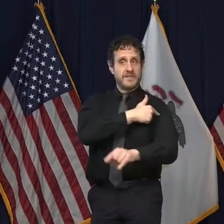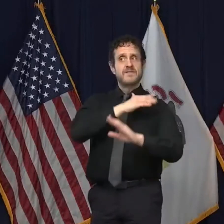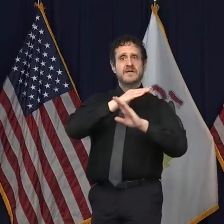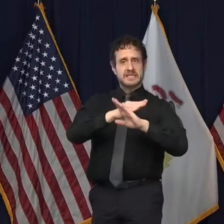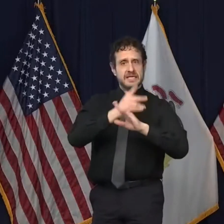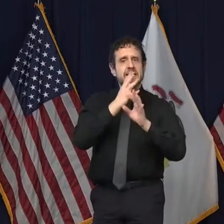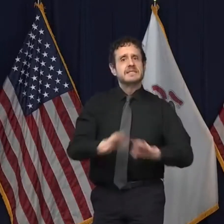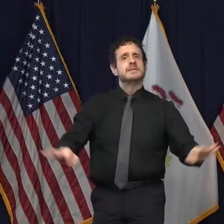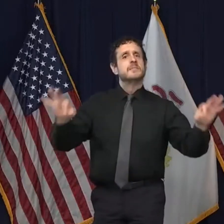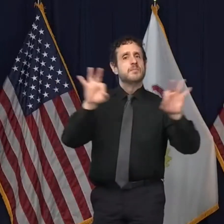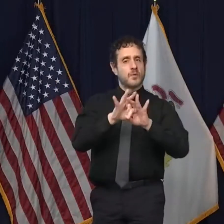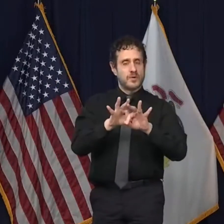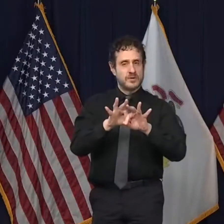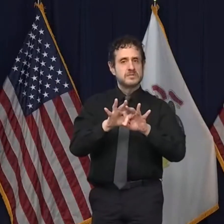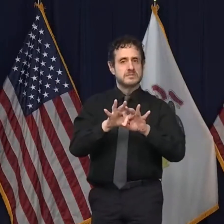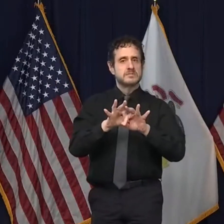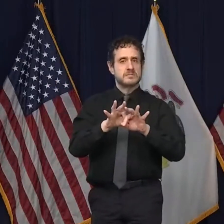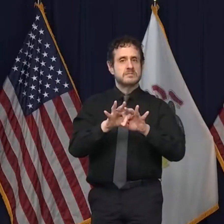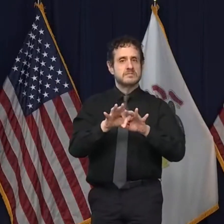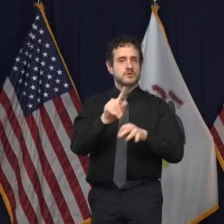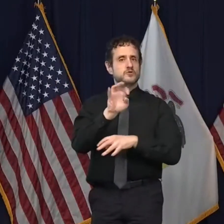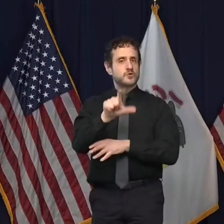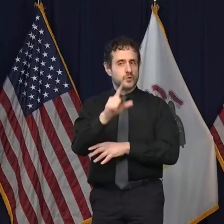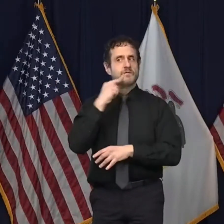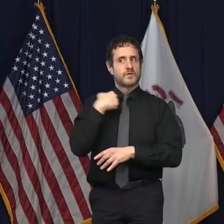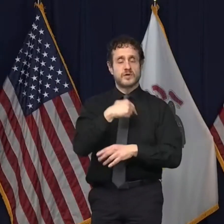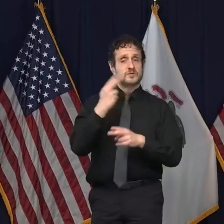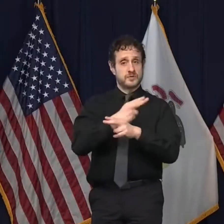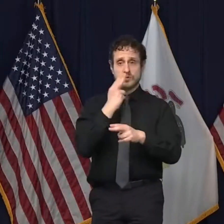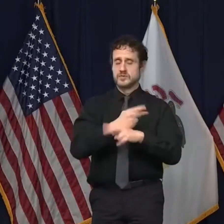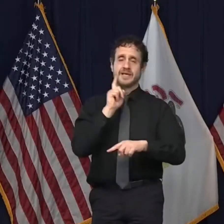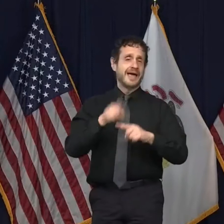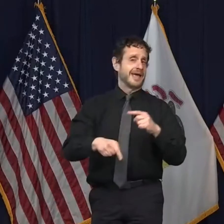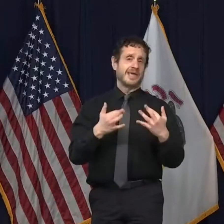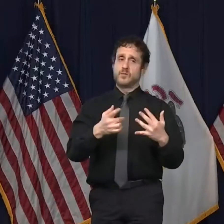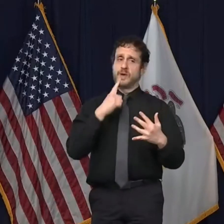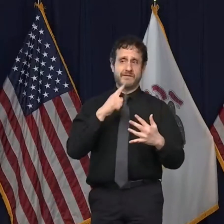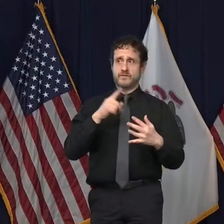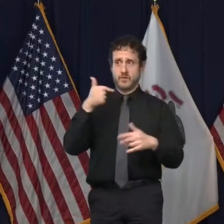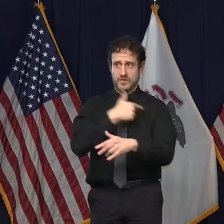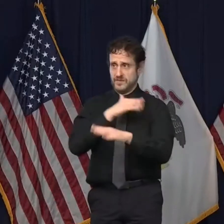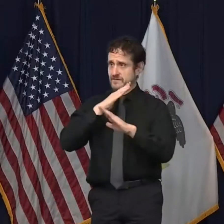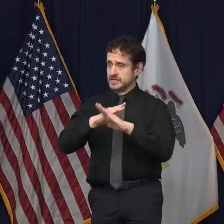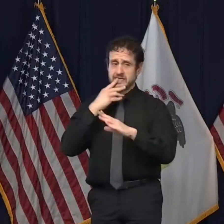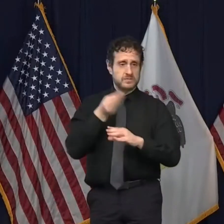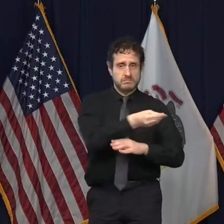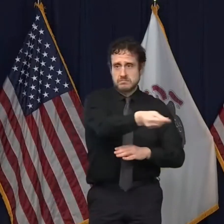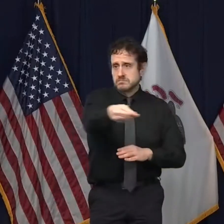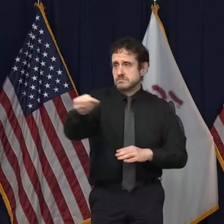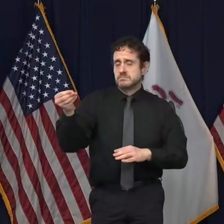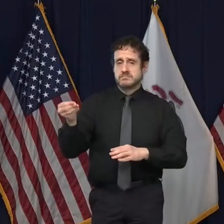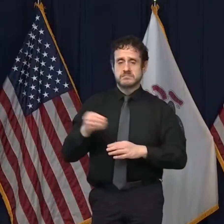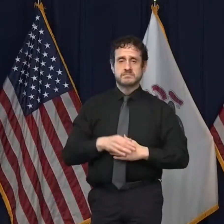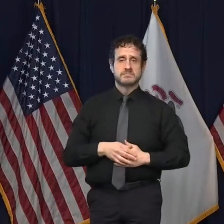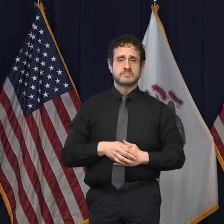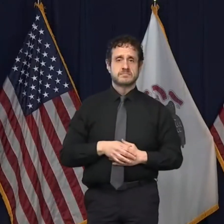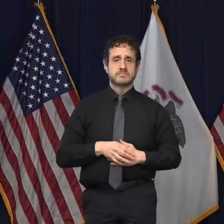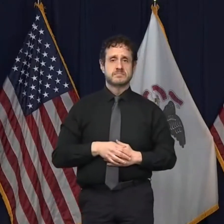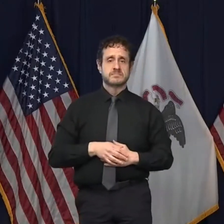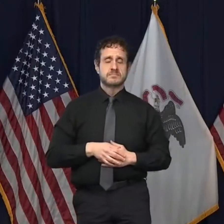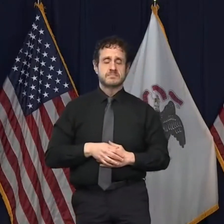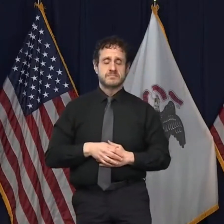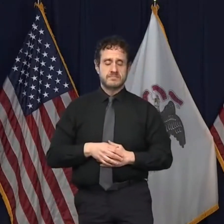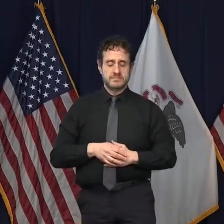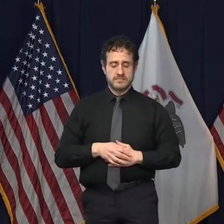in our arsenal. And I can't wait to make this available to as many people as possible. Without using